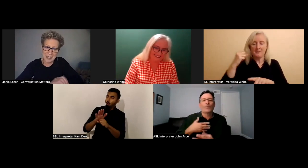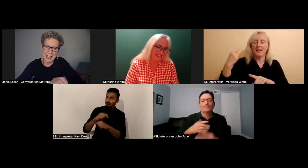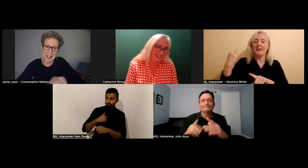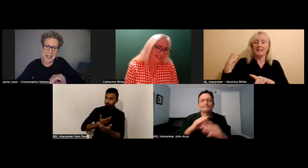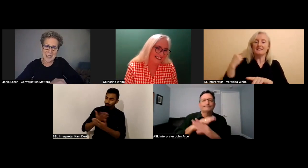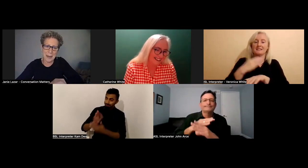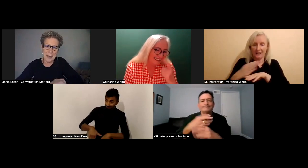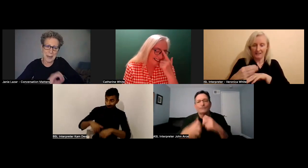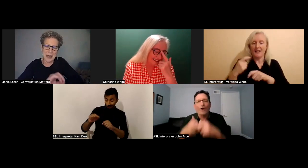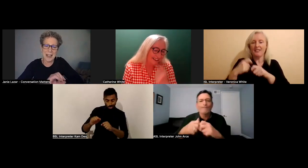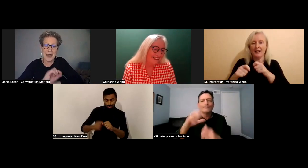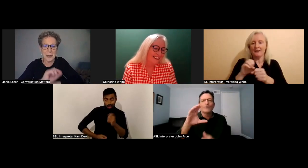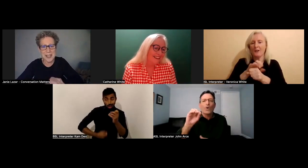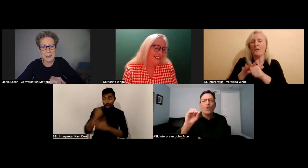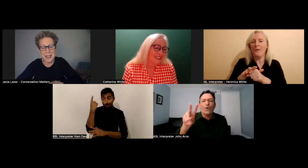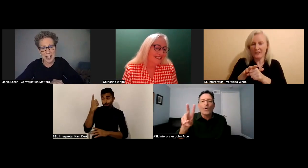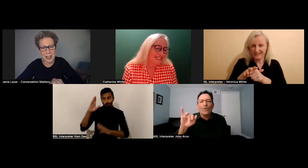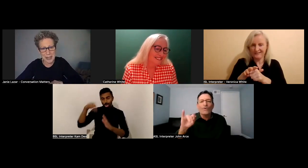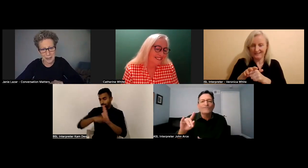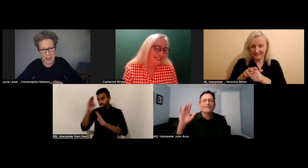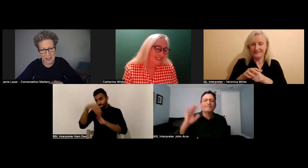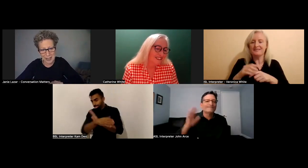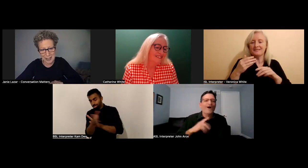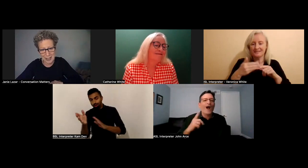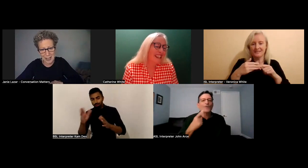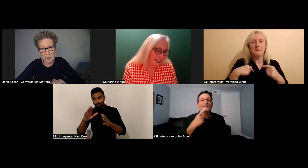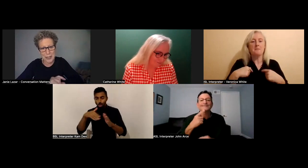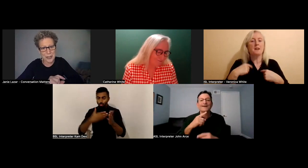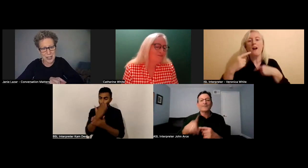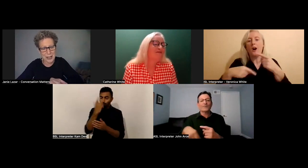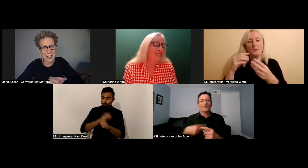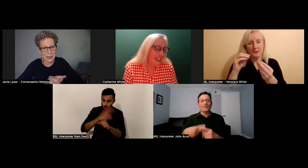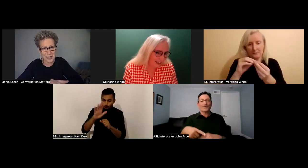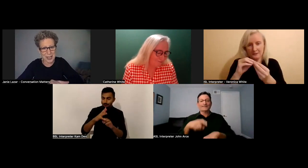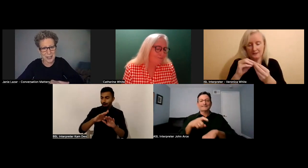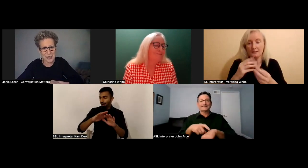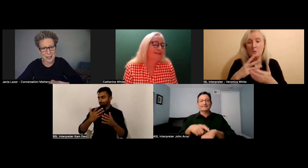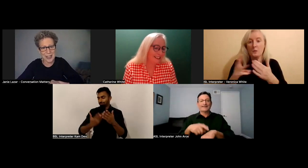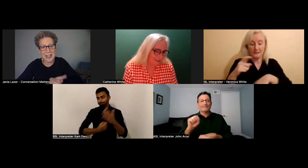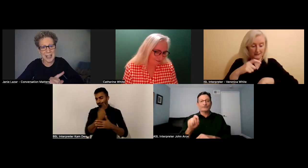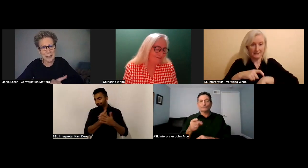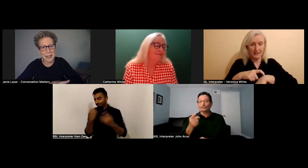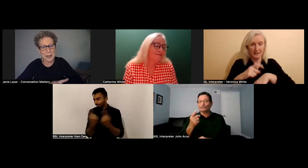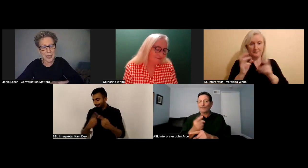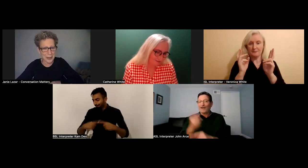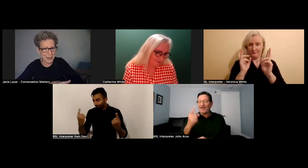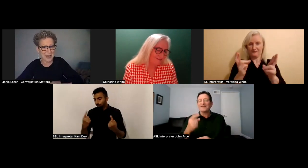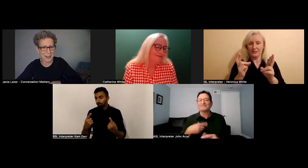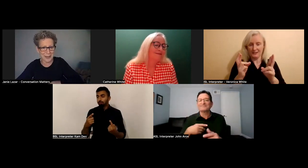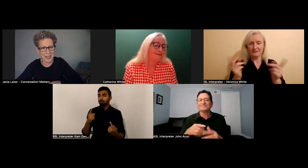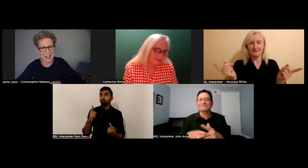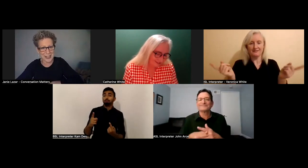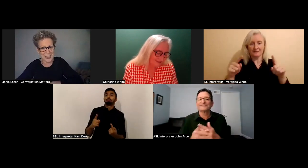And I think it's coming back. I always say when the time is right, once you start the conversation, if you don't close